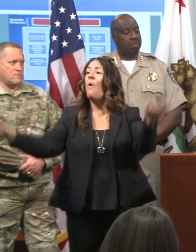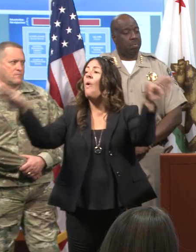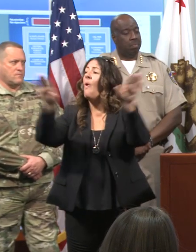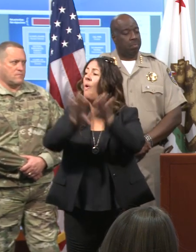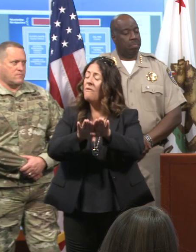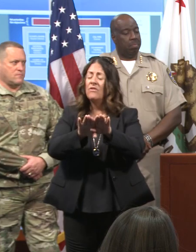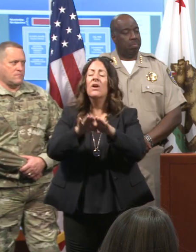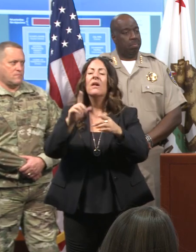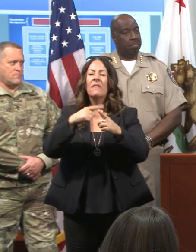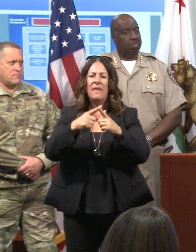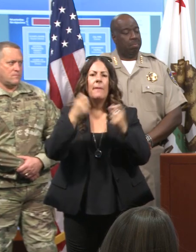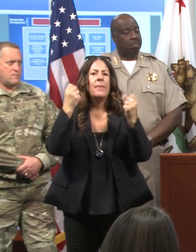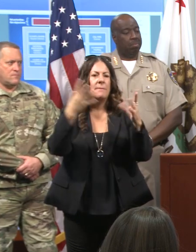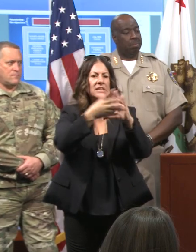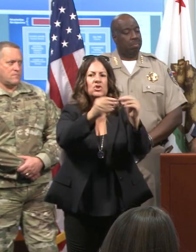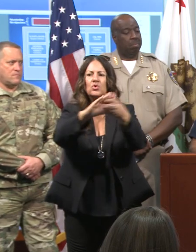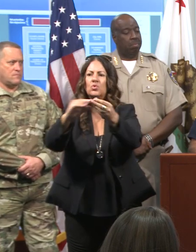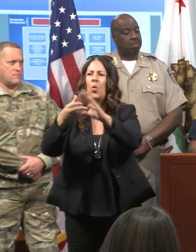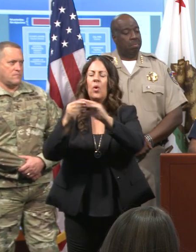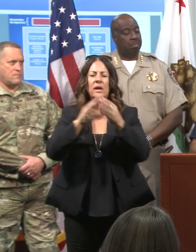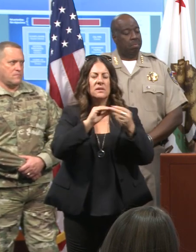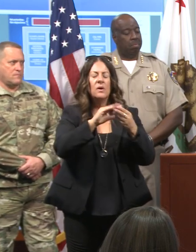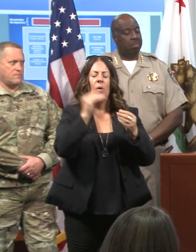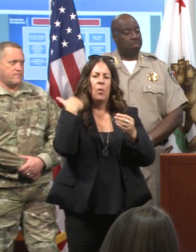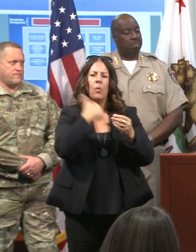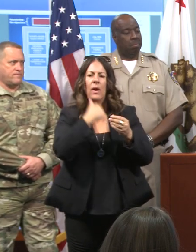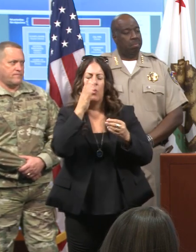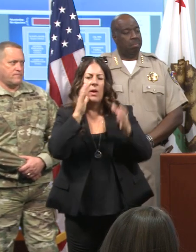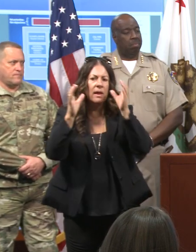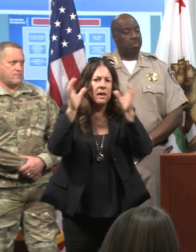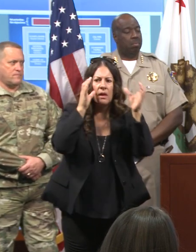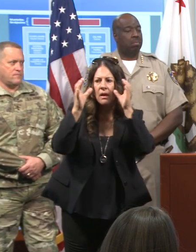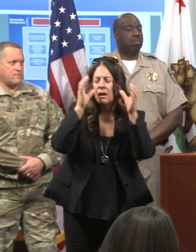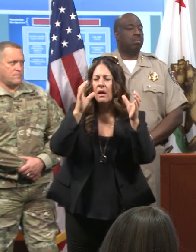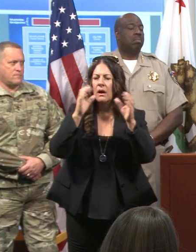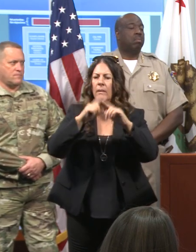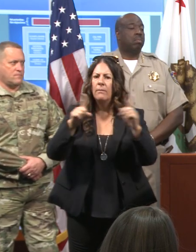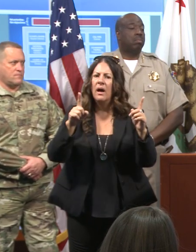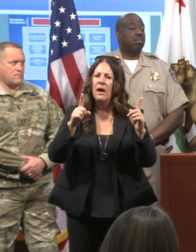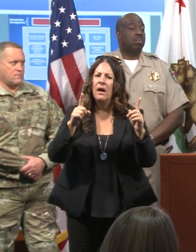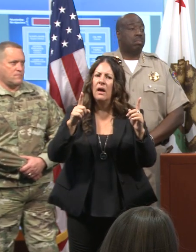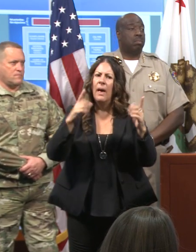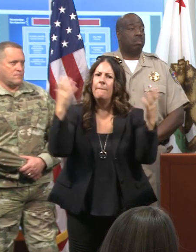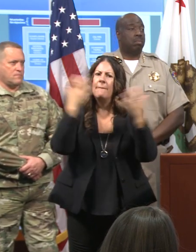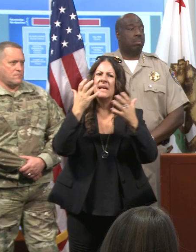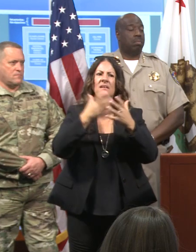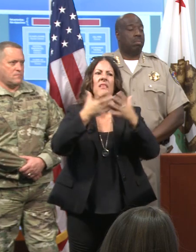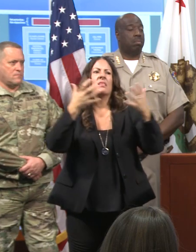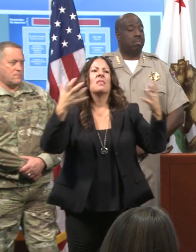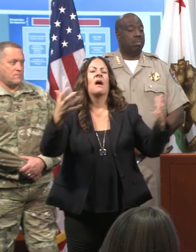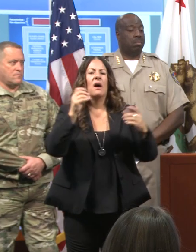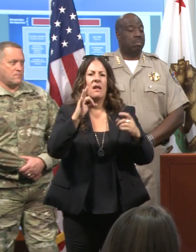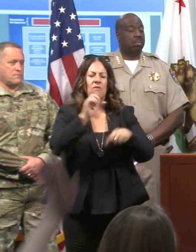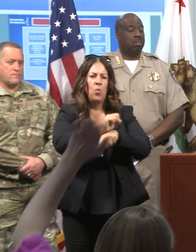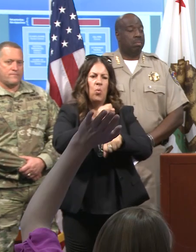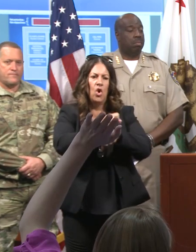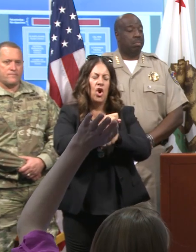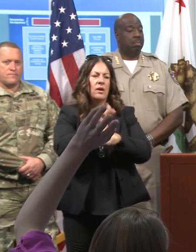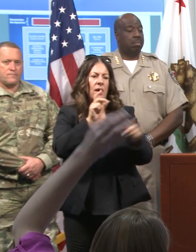faced. This is a tragic incident, but an amazing amount of work was done to get people from out in front of these